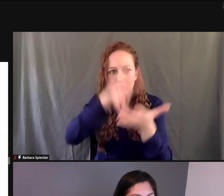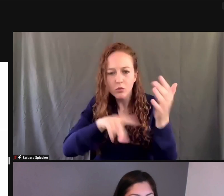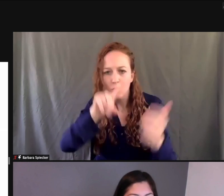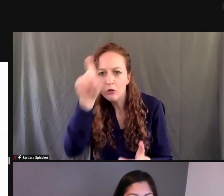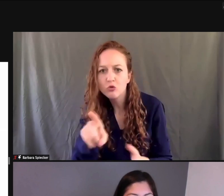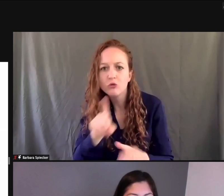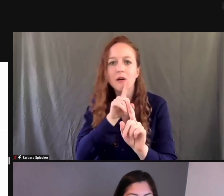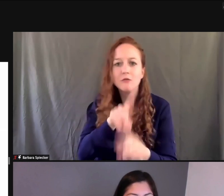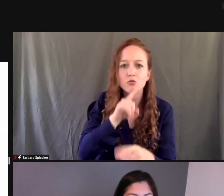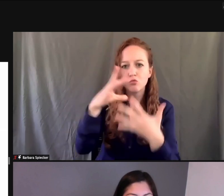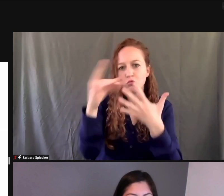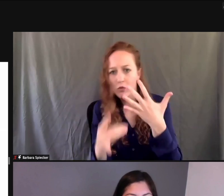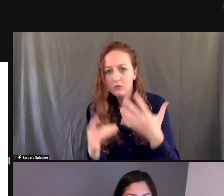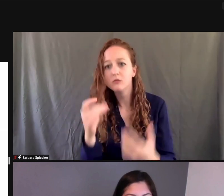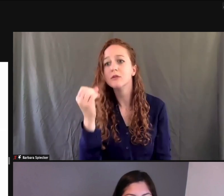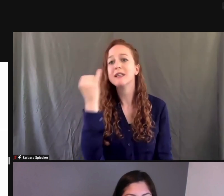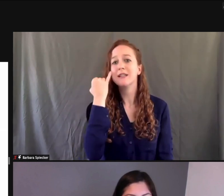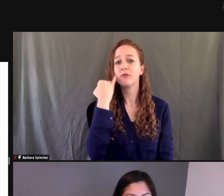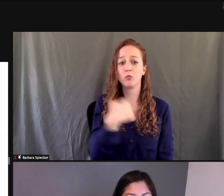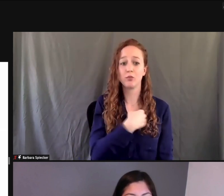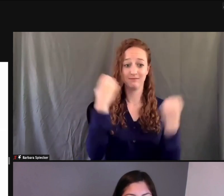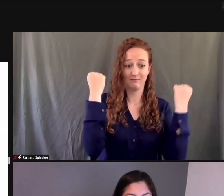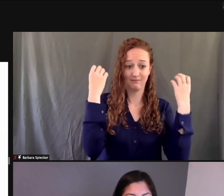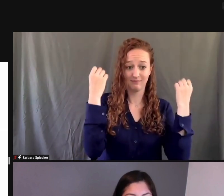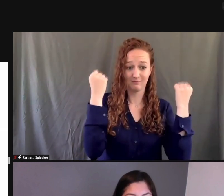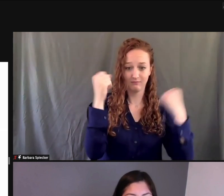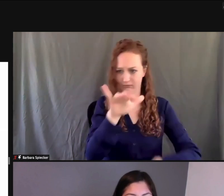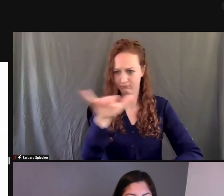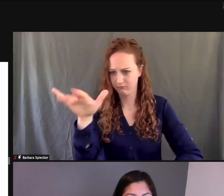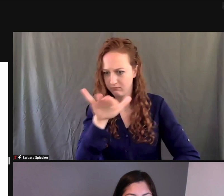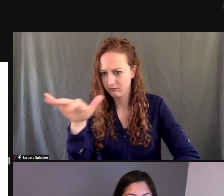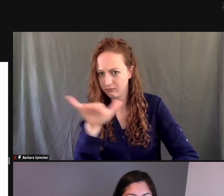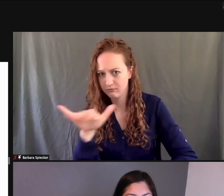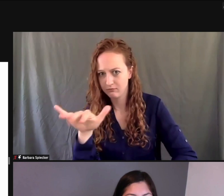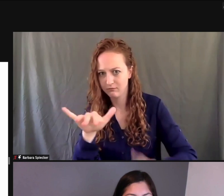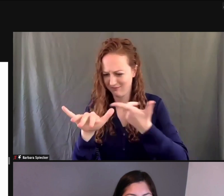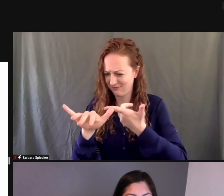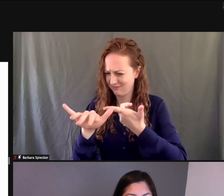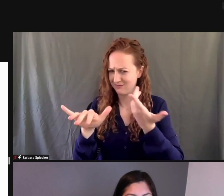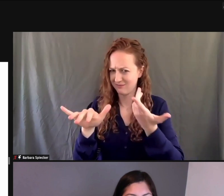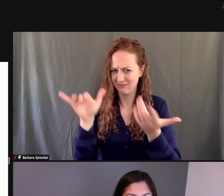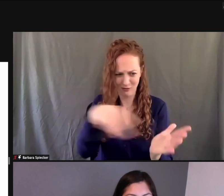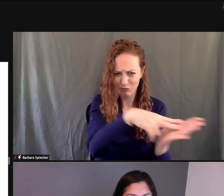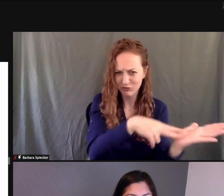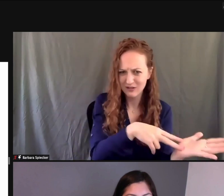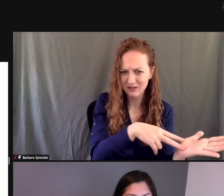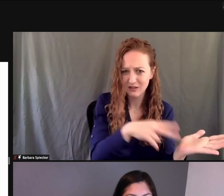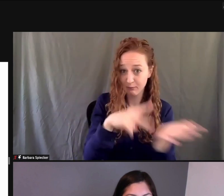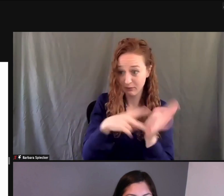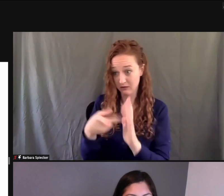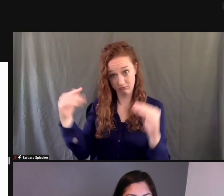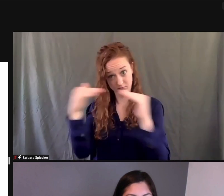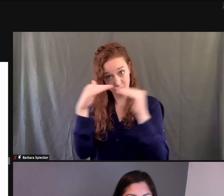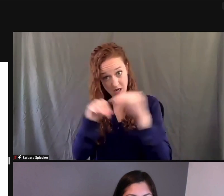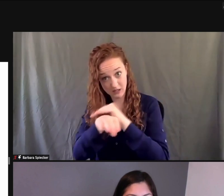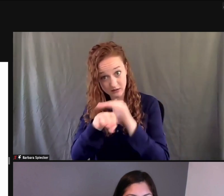months, days just to try to figure out the appropriate sign and concept to reflect that concept within a